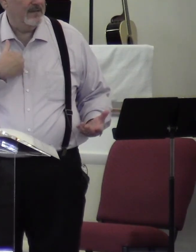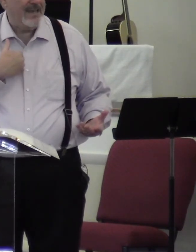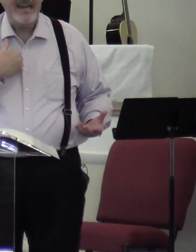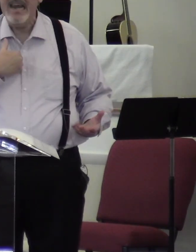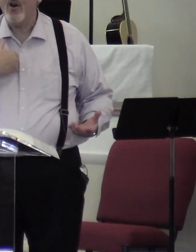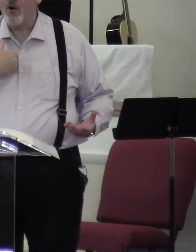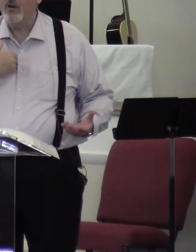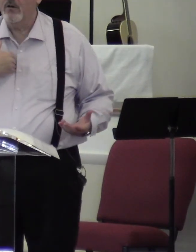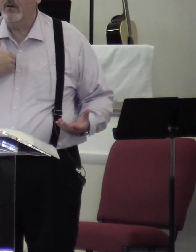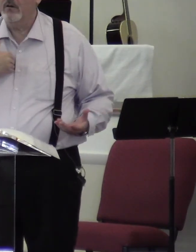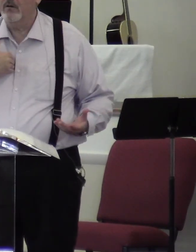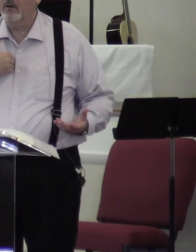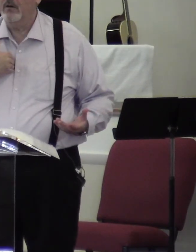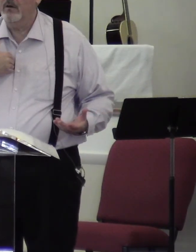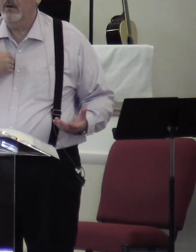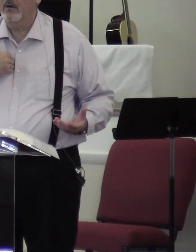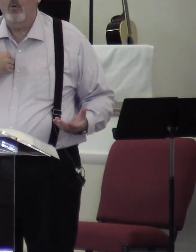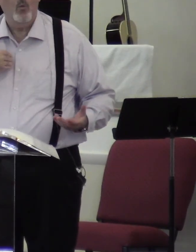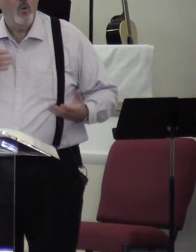In here.